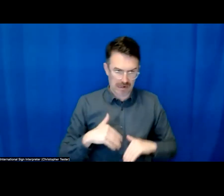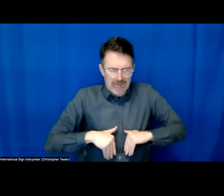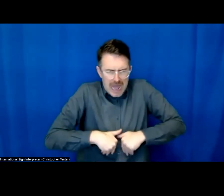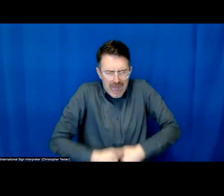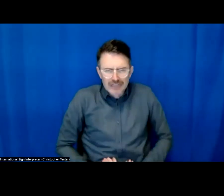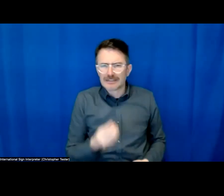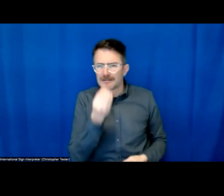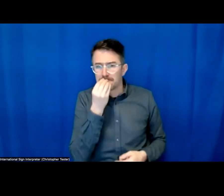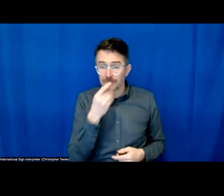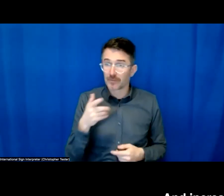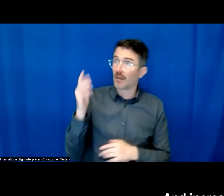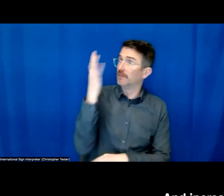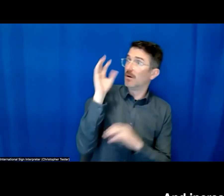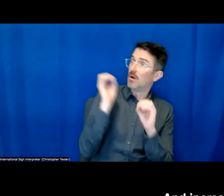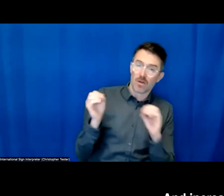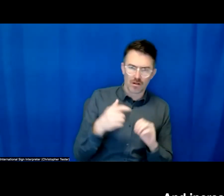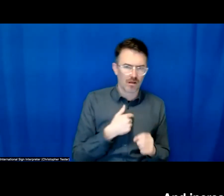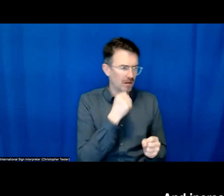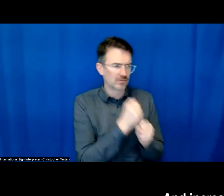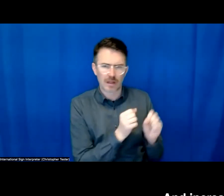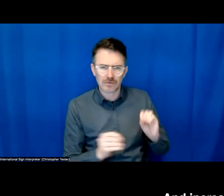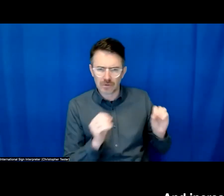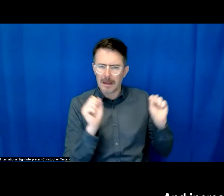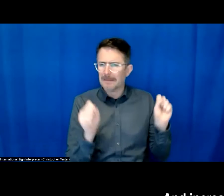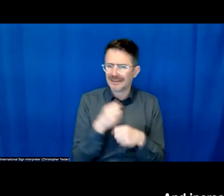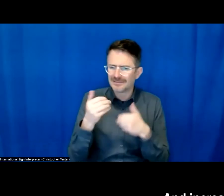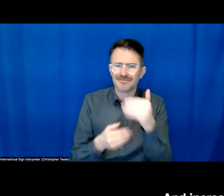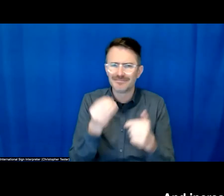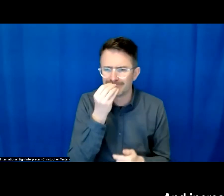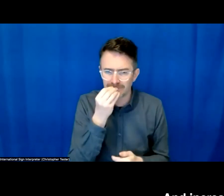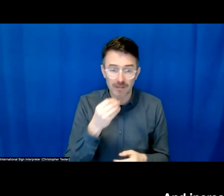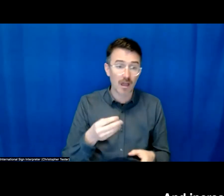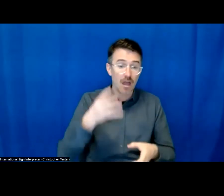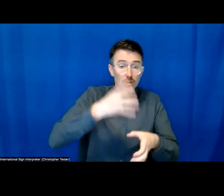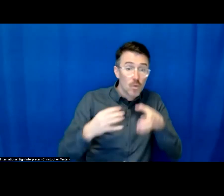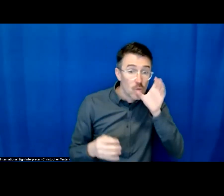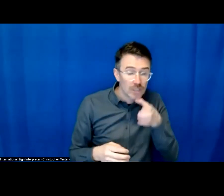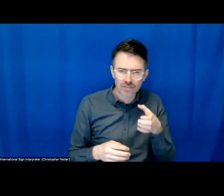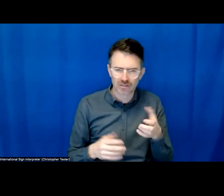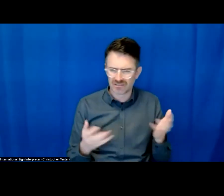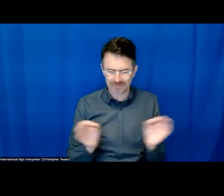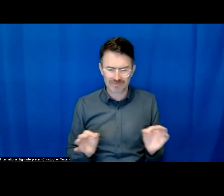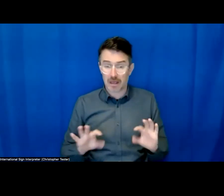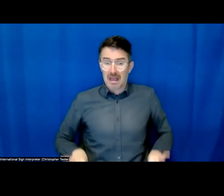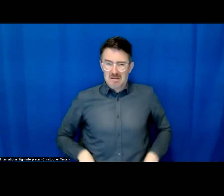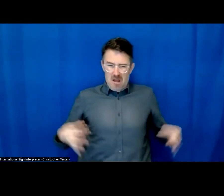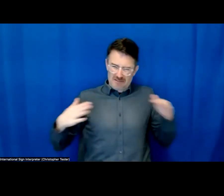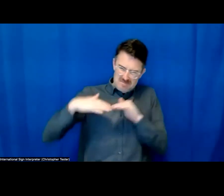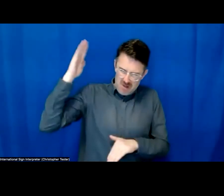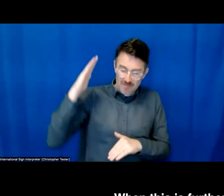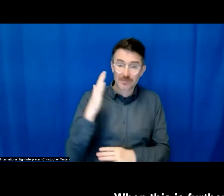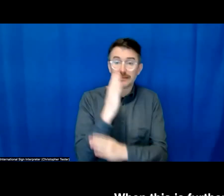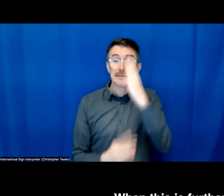food, water, poverty, and increasing prevalence rate of being disability, which is higher in our